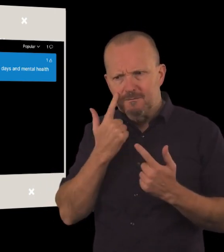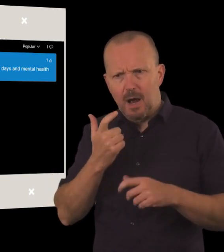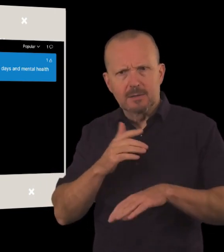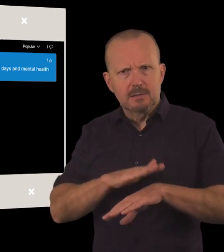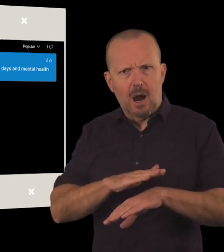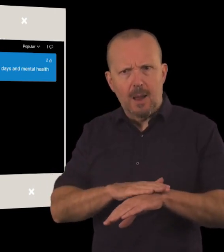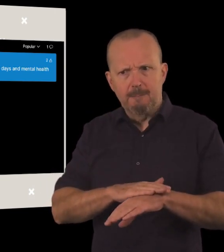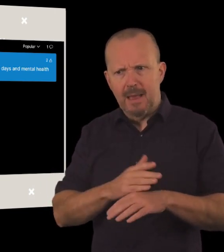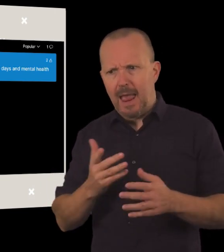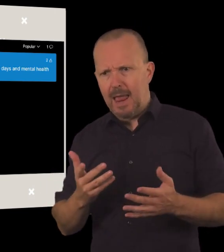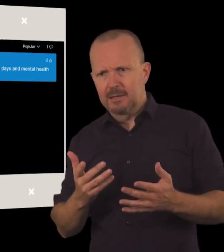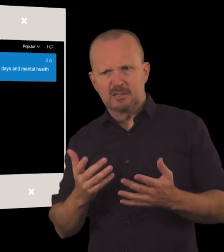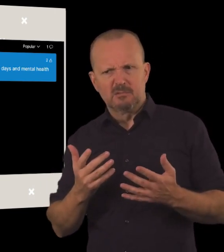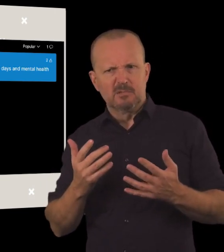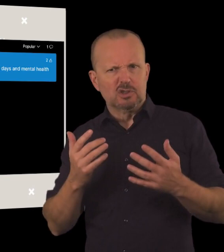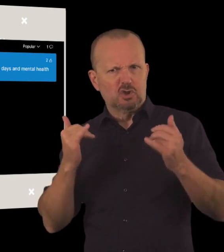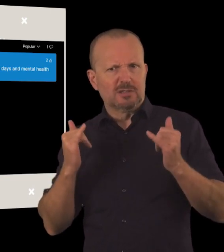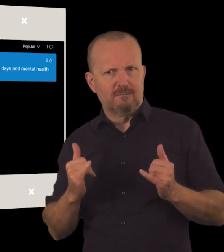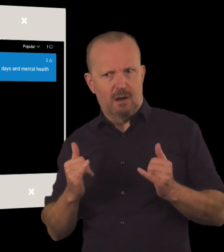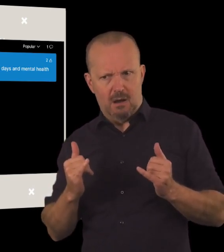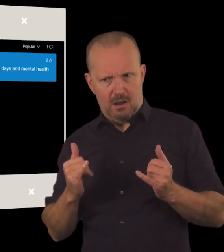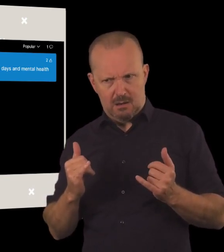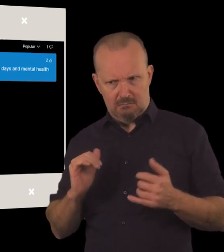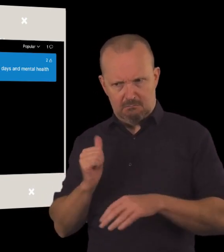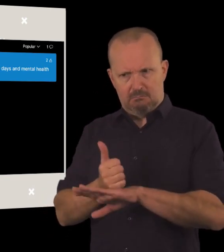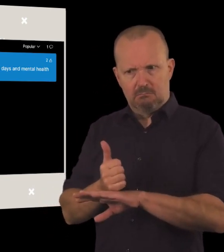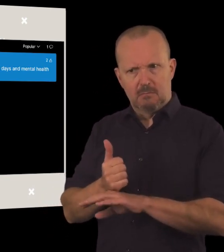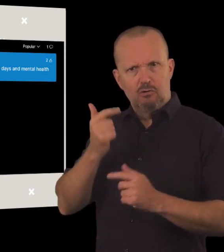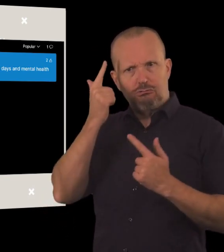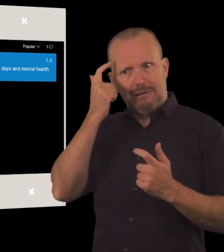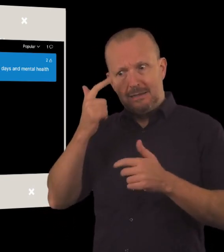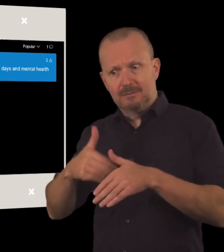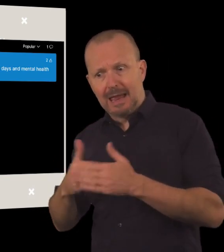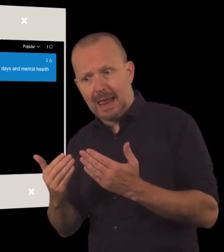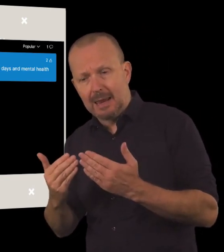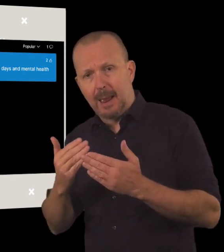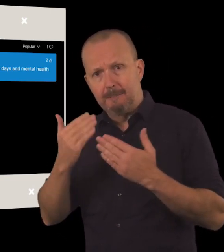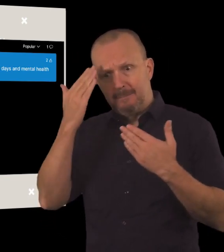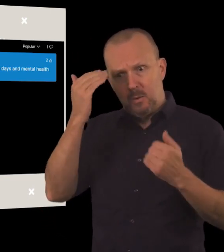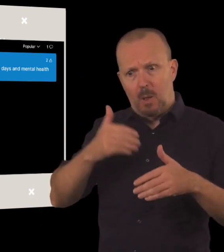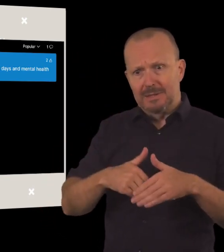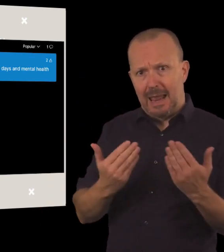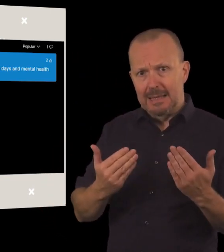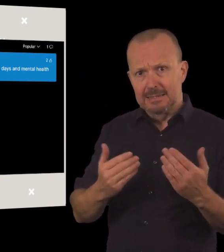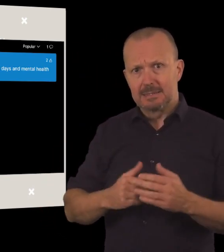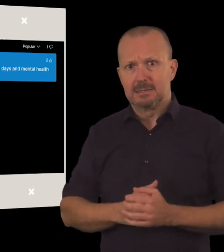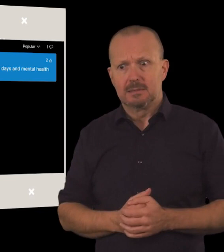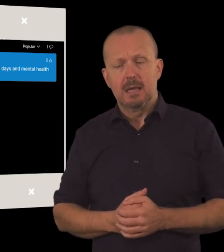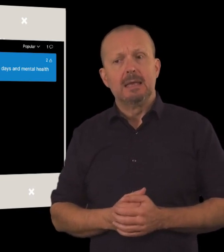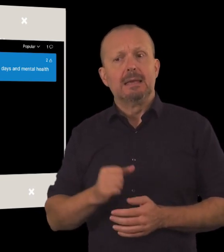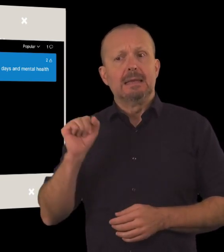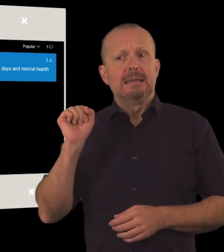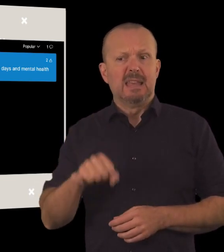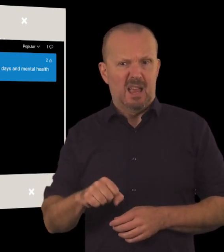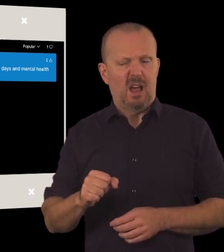not the problem with Artsenta, but the problem is so many problems happen. So there's a lot of problems to talk about, which means